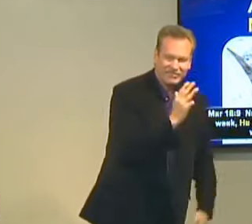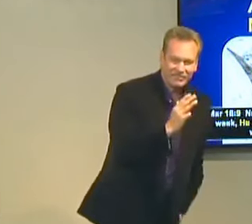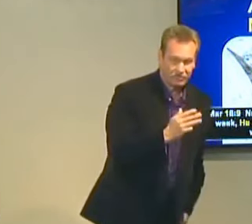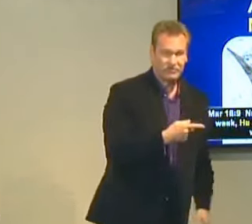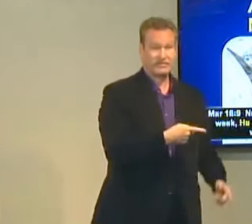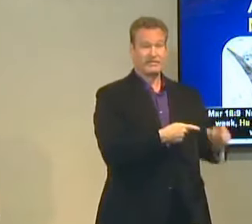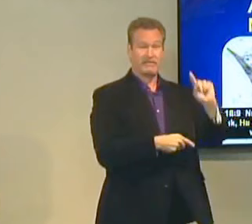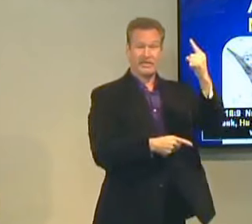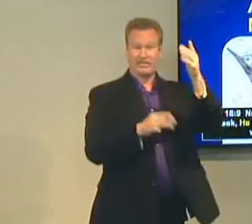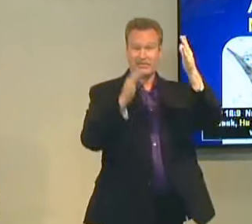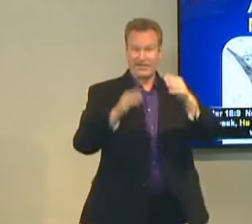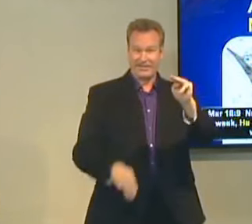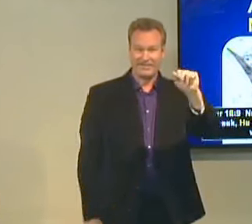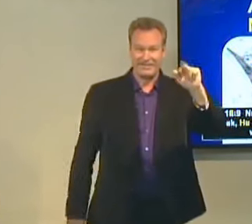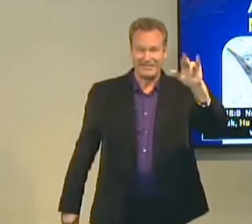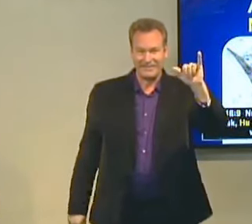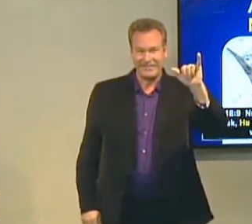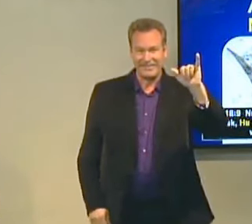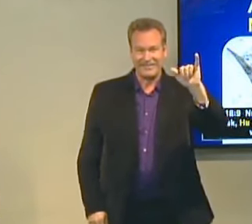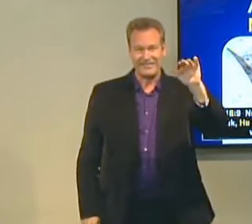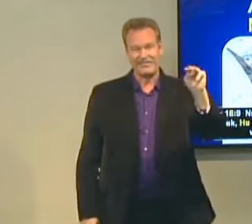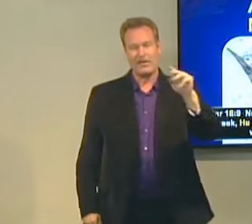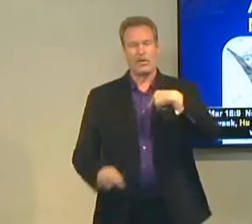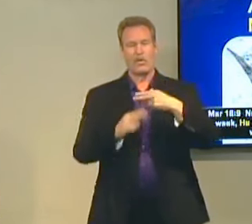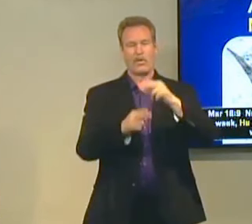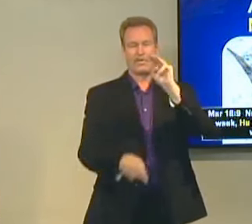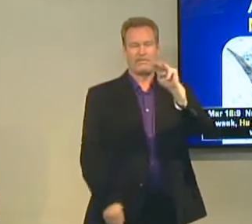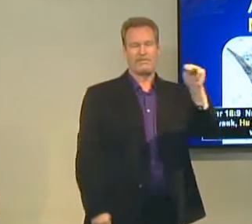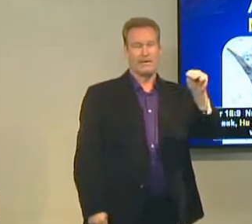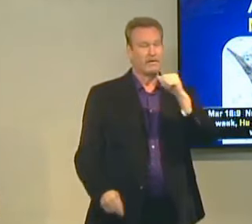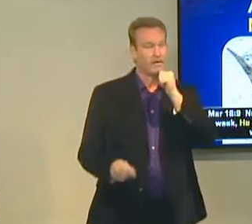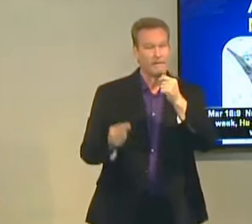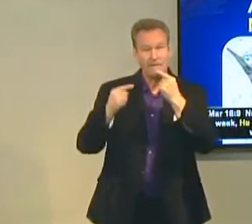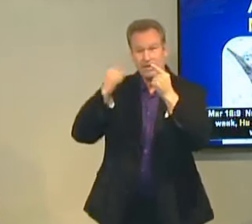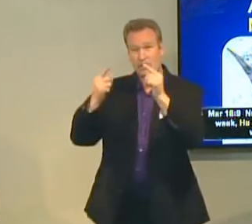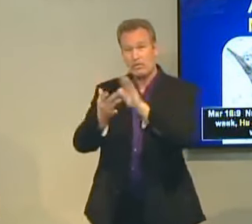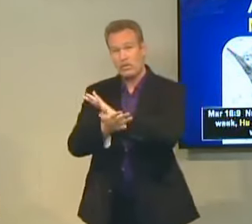and comforted her. She was the first person that Jesus appeared to. Mary Magdalene.